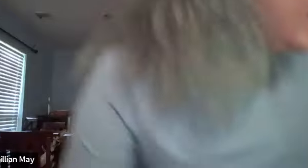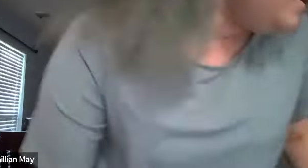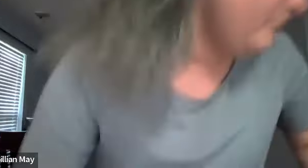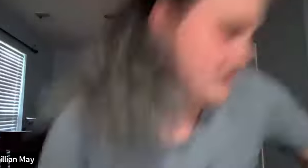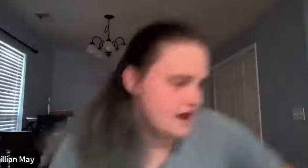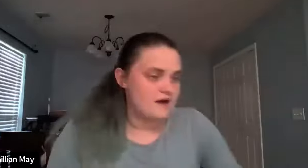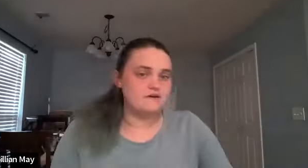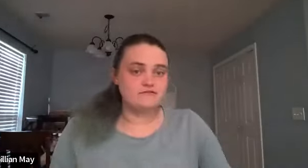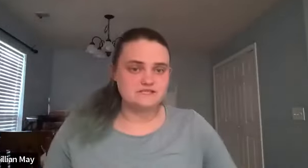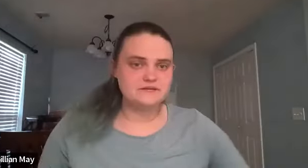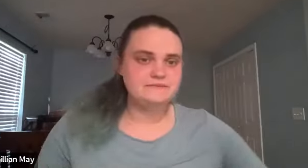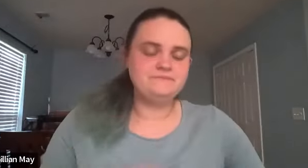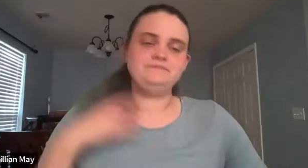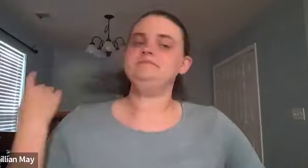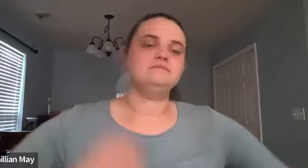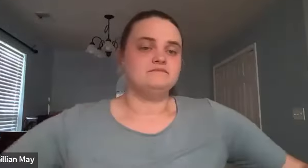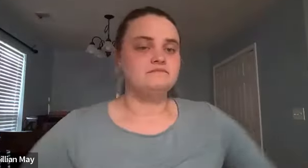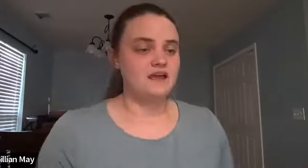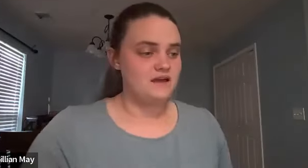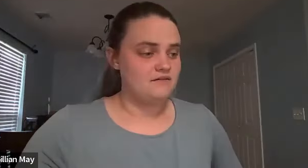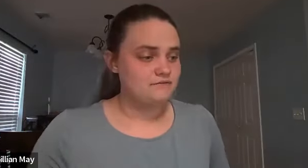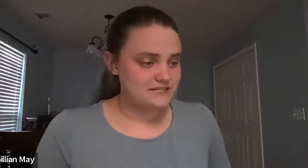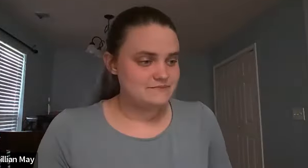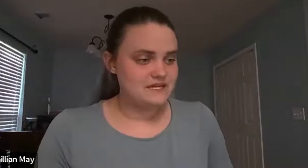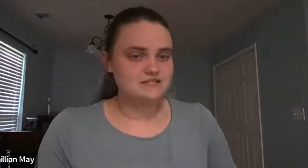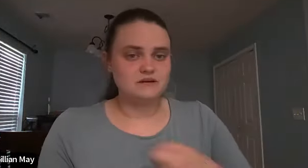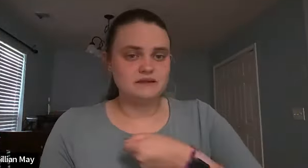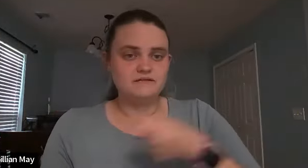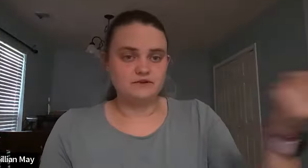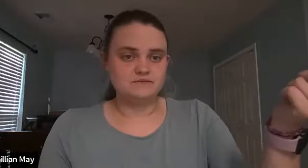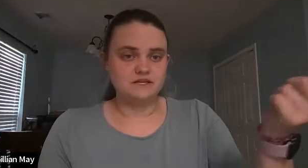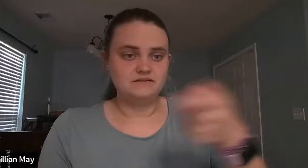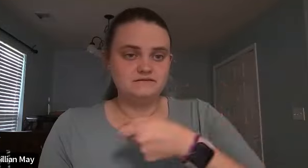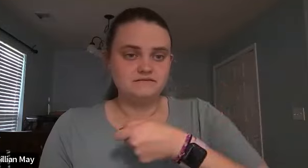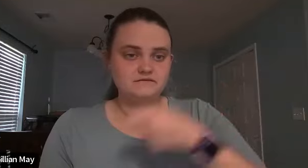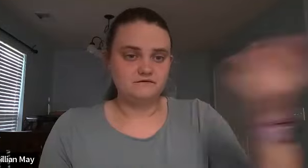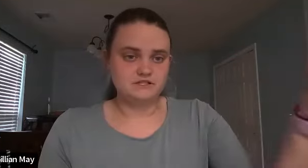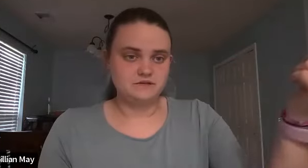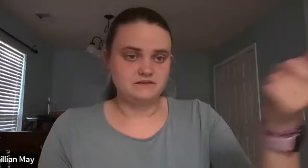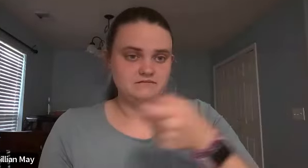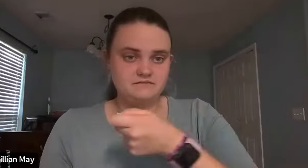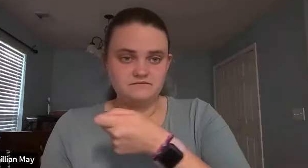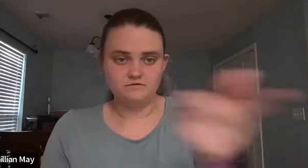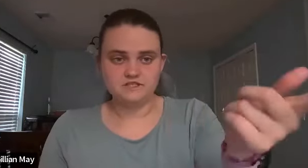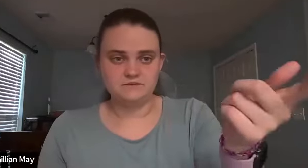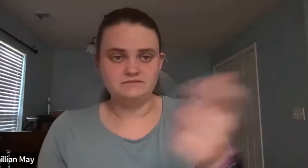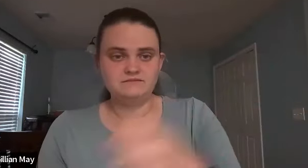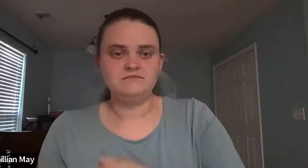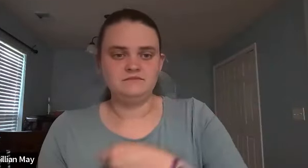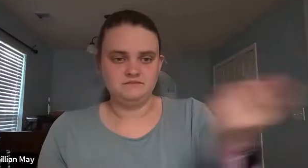Then we have frisbee. Frisbee is going to be frisbee, frisbee, frisbee. So